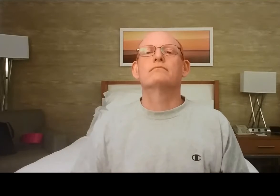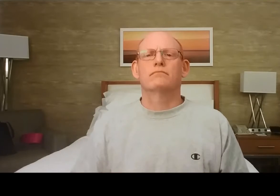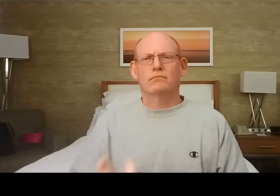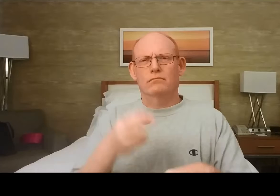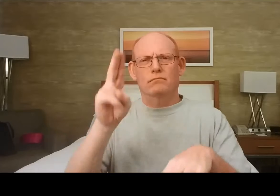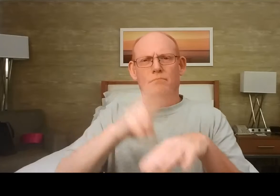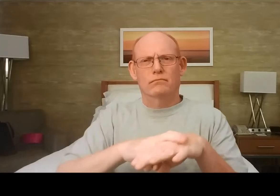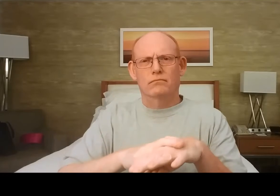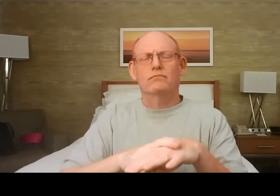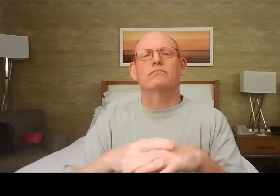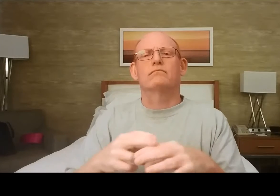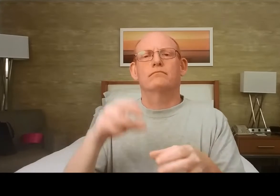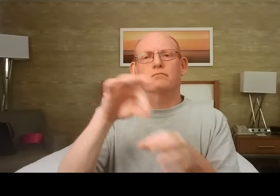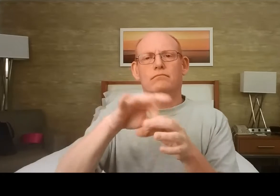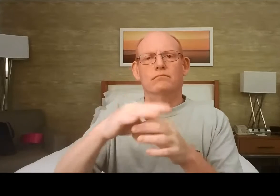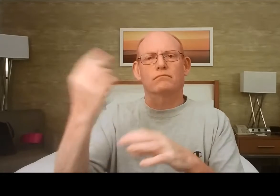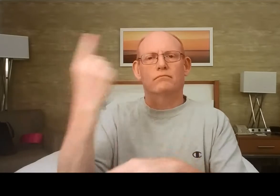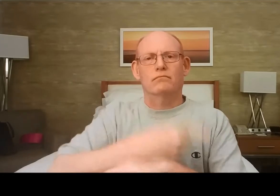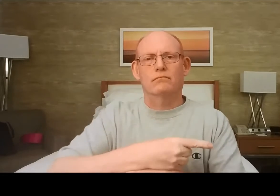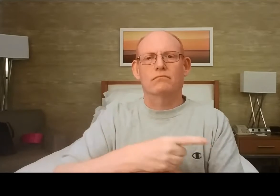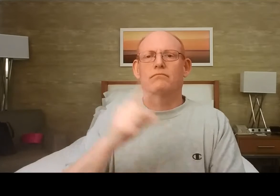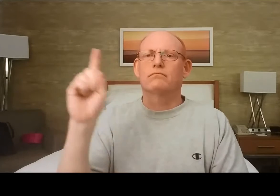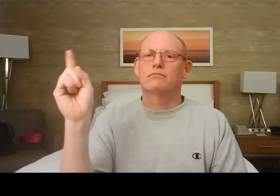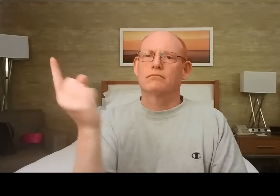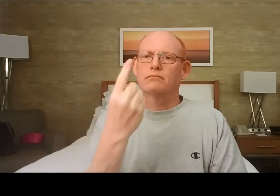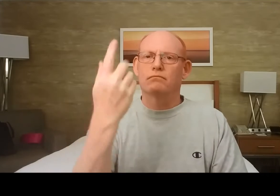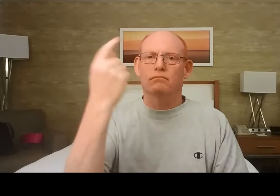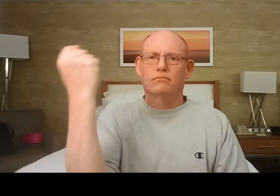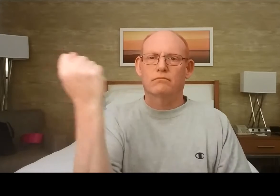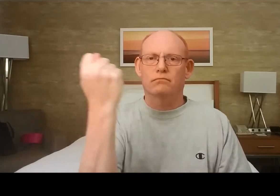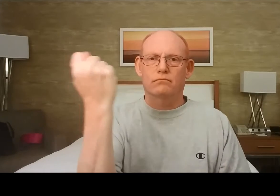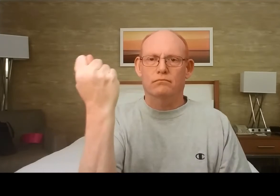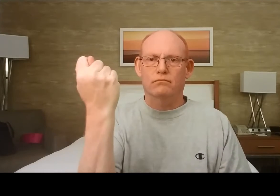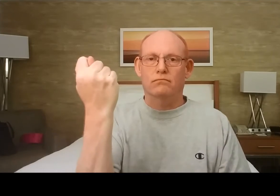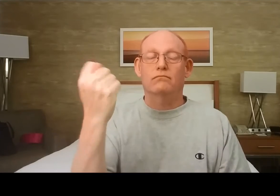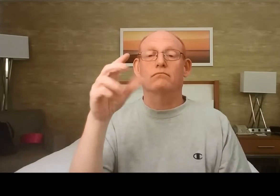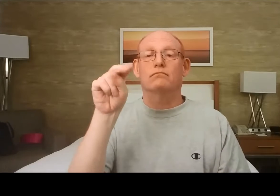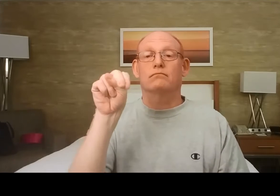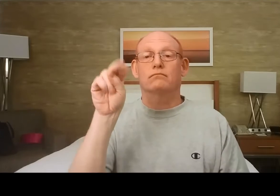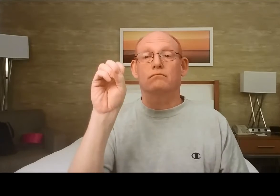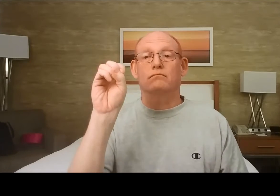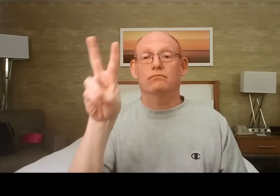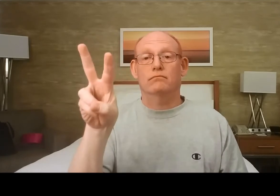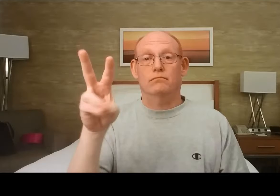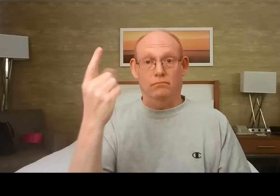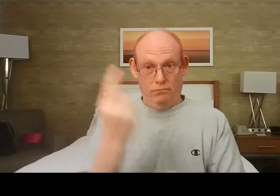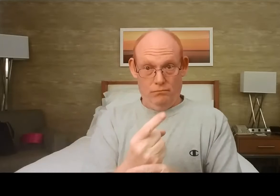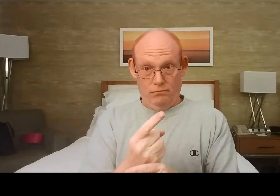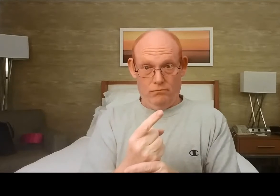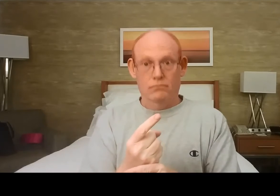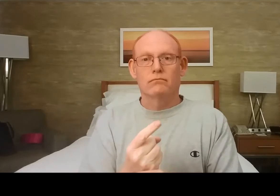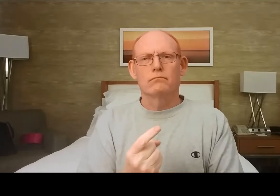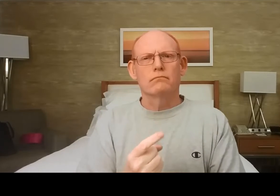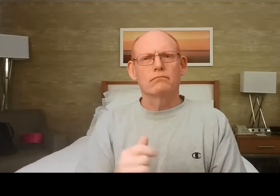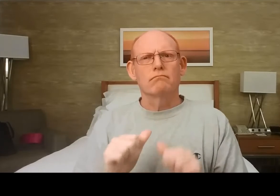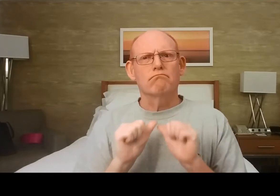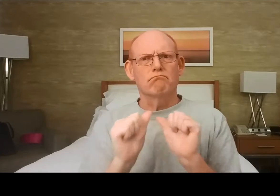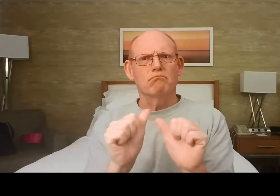Now, usually, Election Day is the first Tuesday in November, right? It still is. But